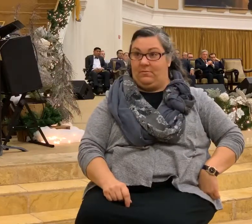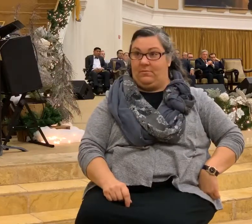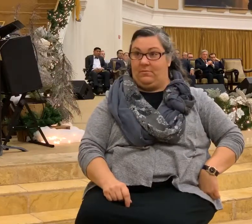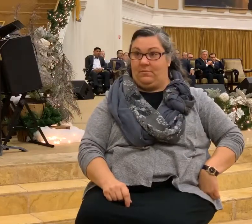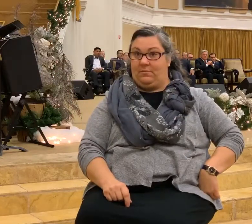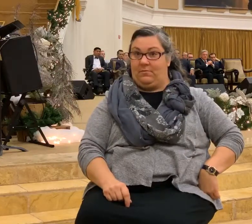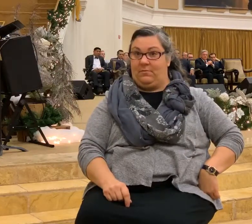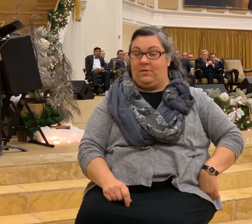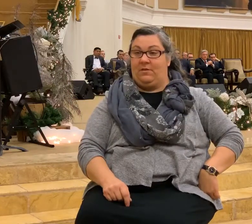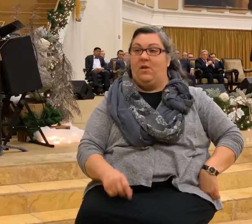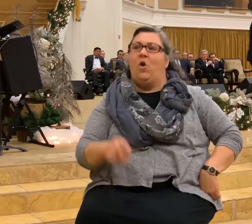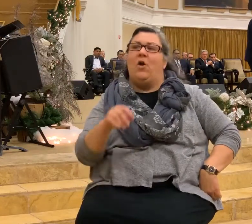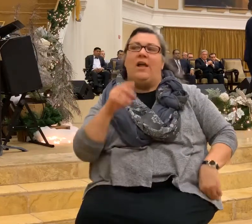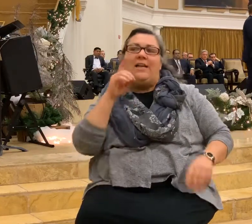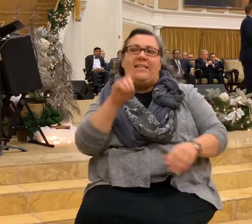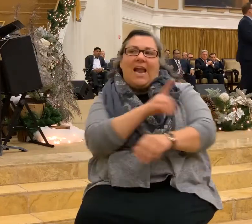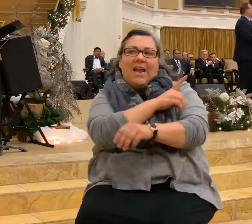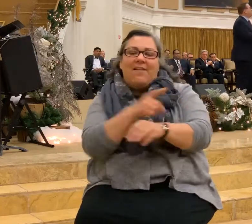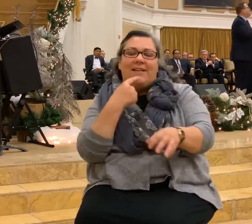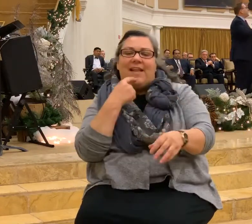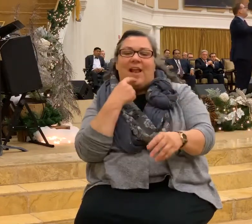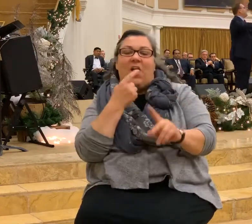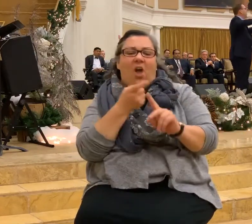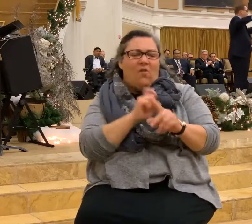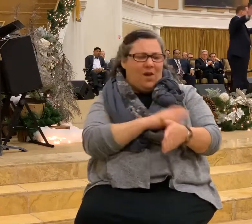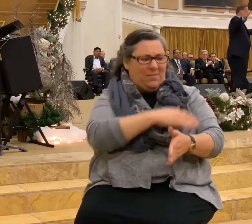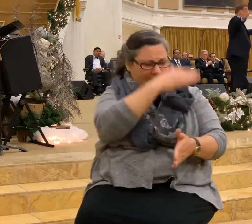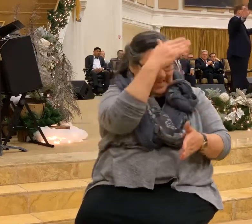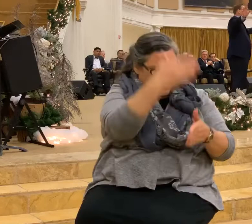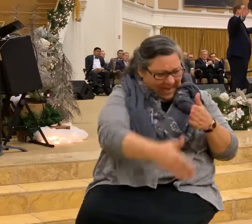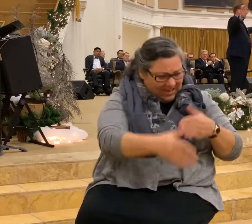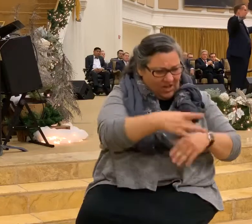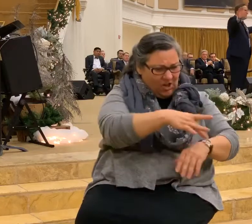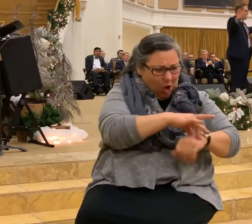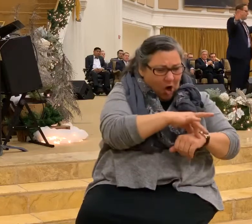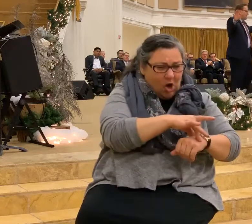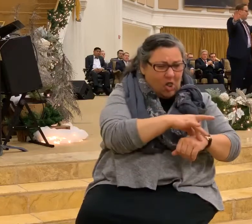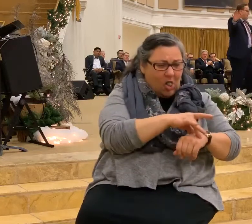Look how he described it. He said, from the ends of the earth.